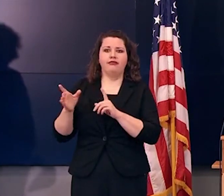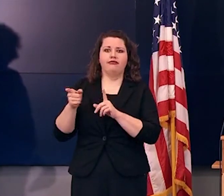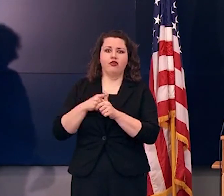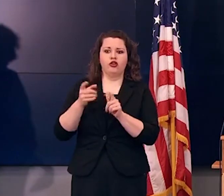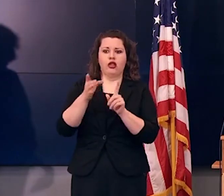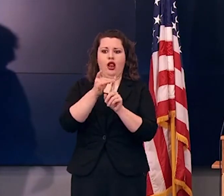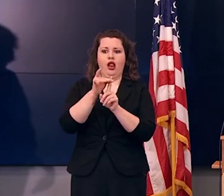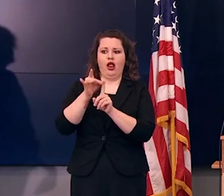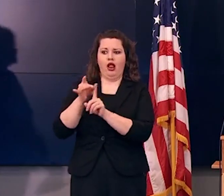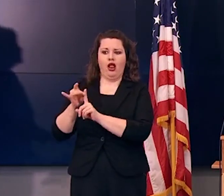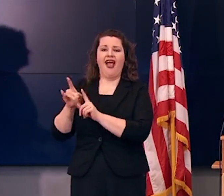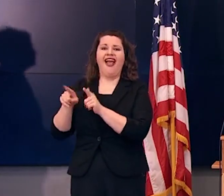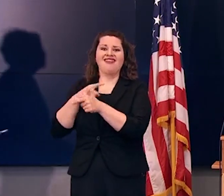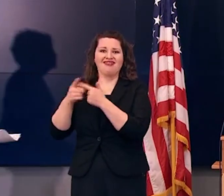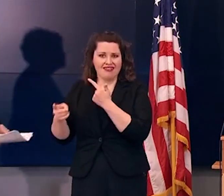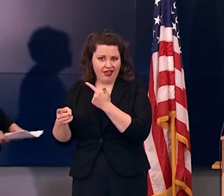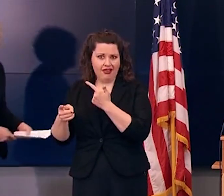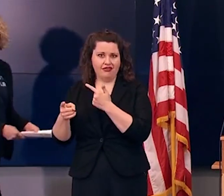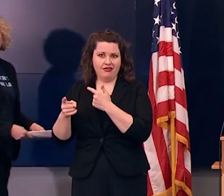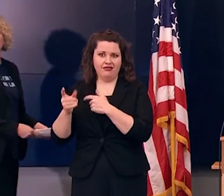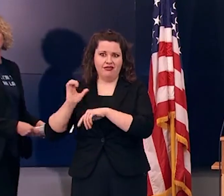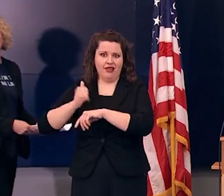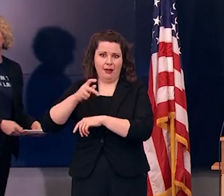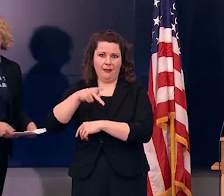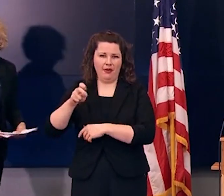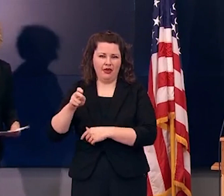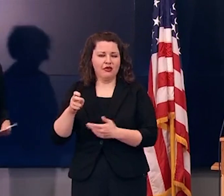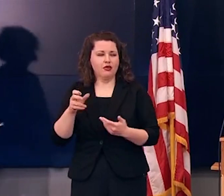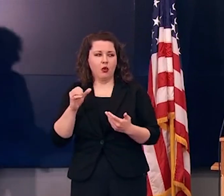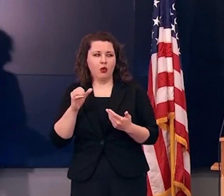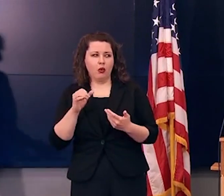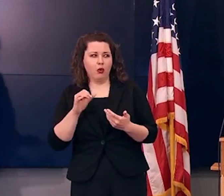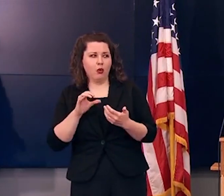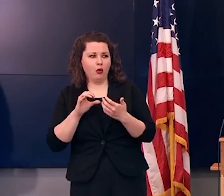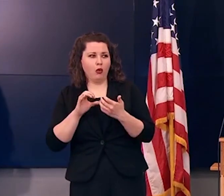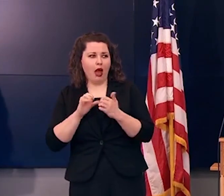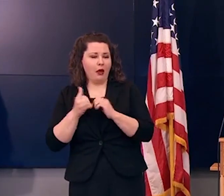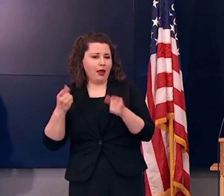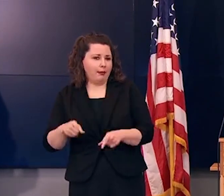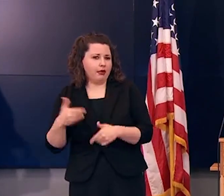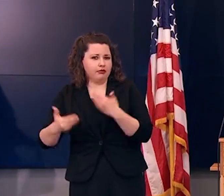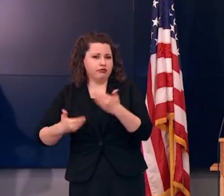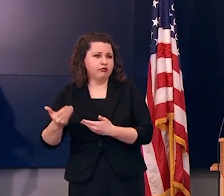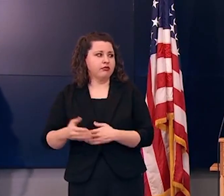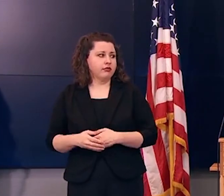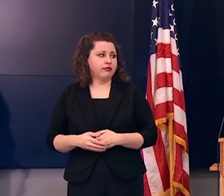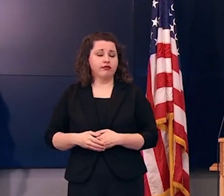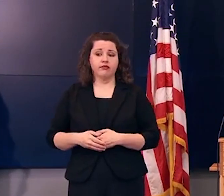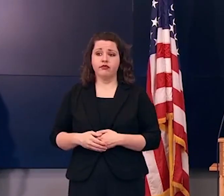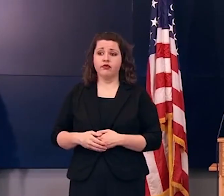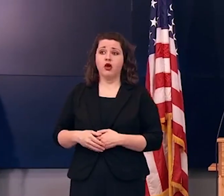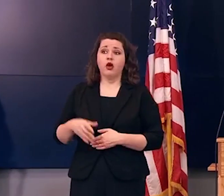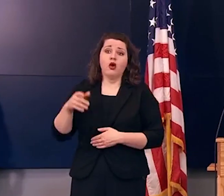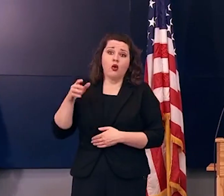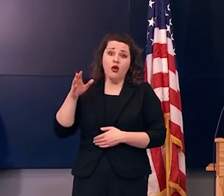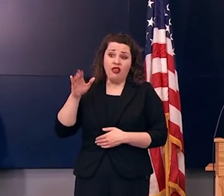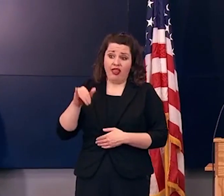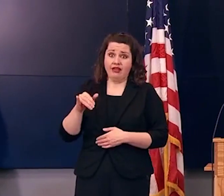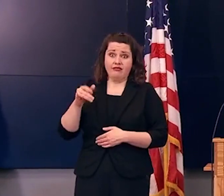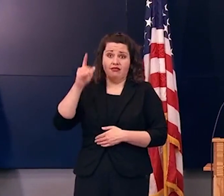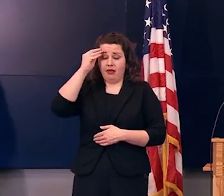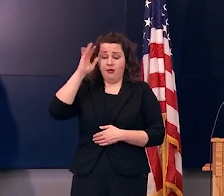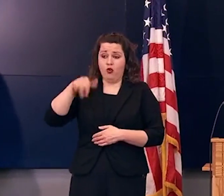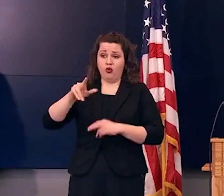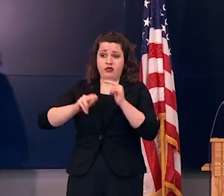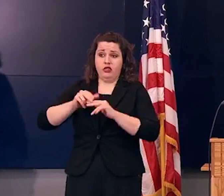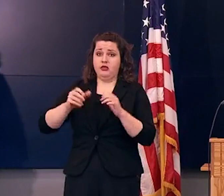spread, and then they moved in. Is that your understanding, or what's your take of how this happened? Well, they're mass gatherings. When you think about these facilities,